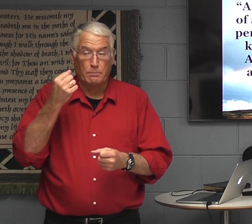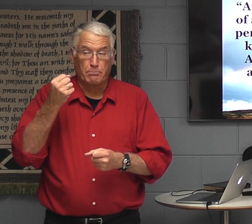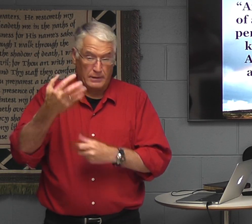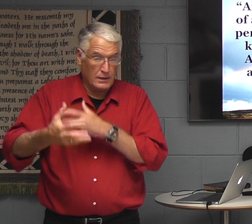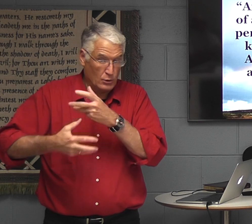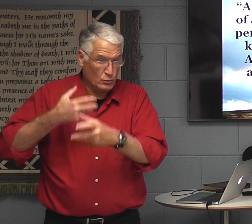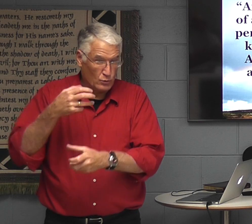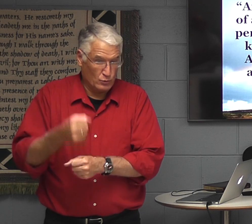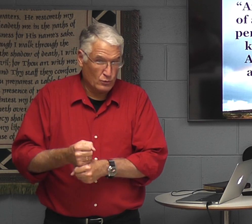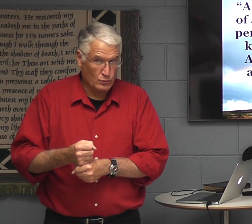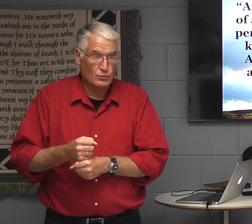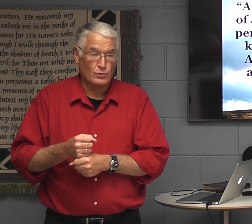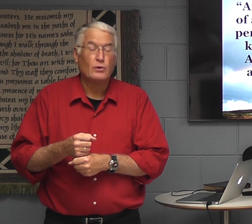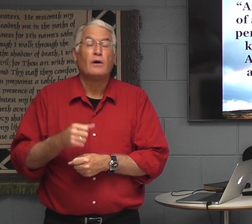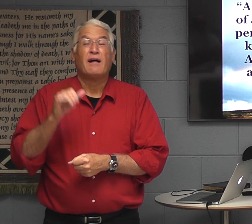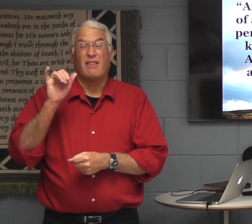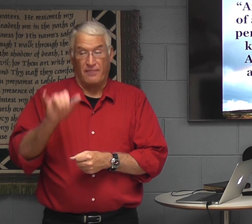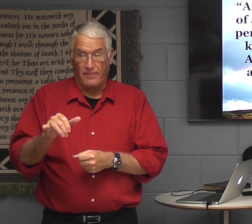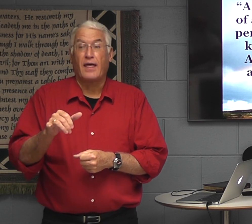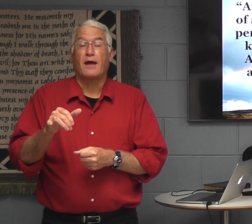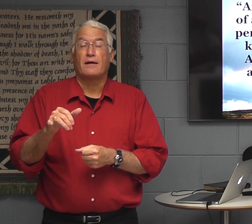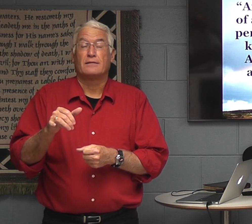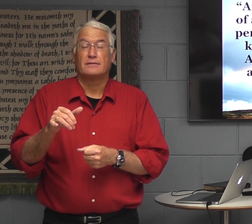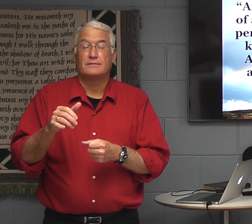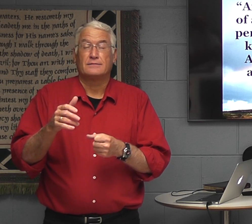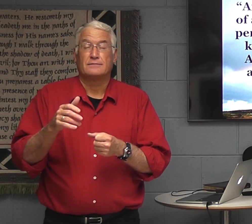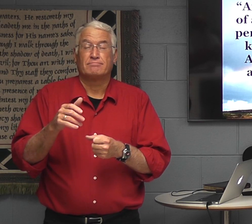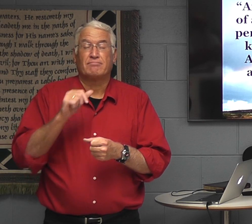put them in prison for many years,